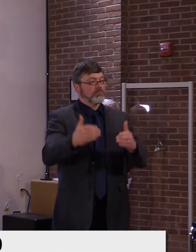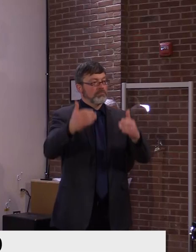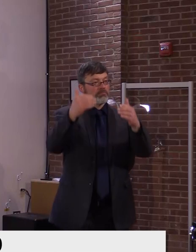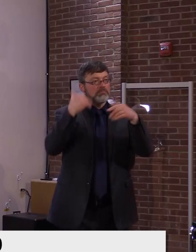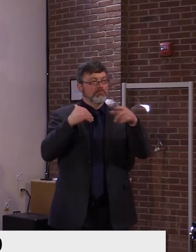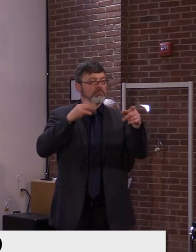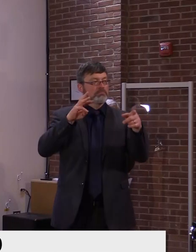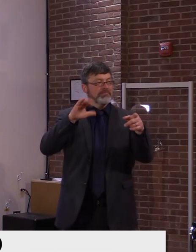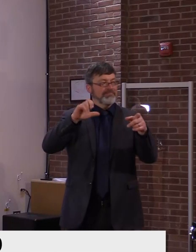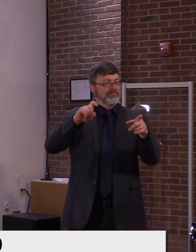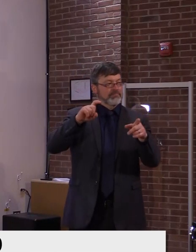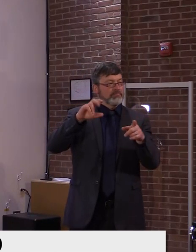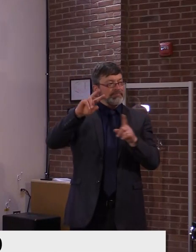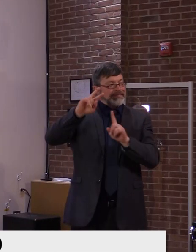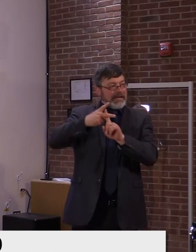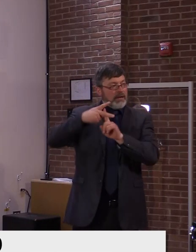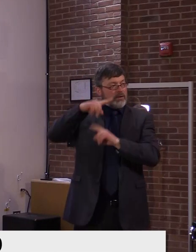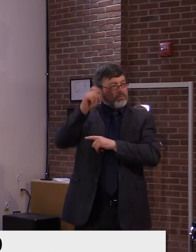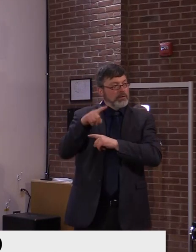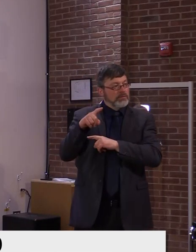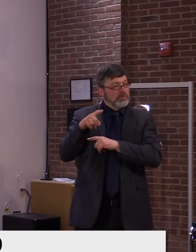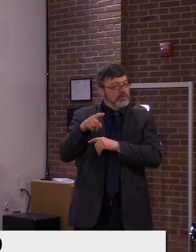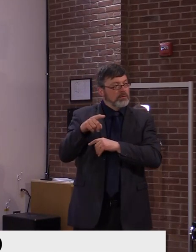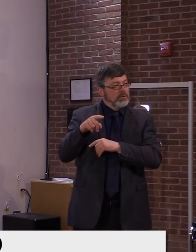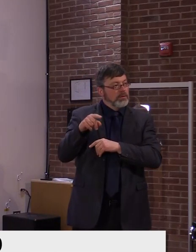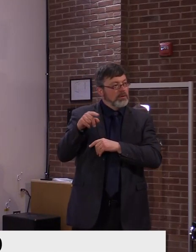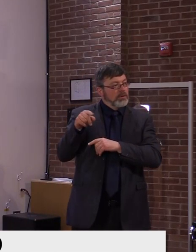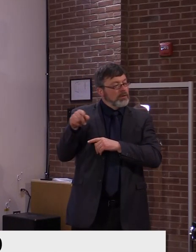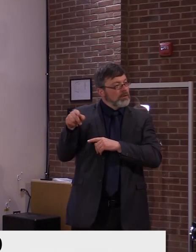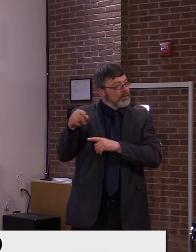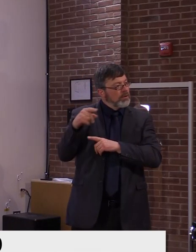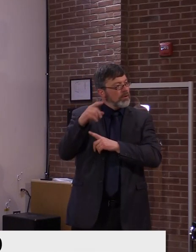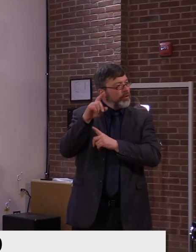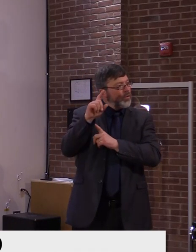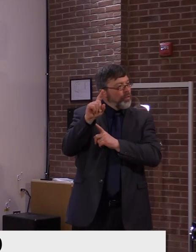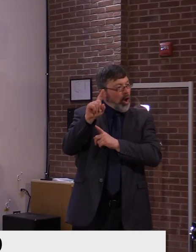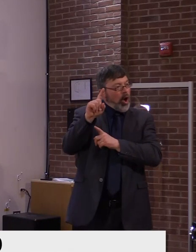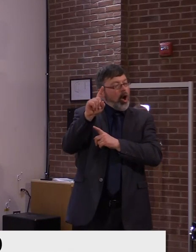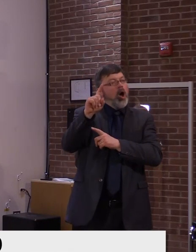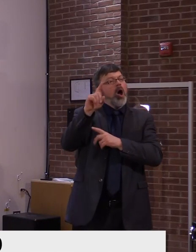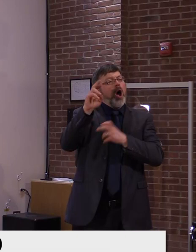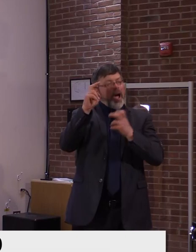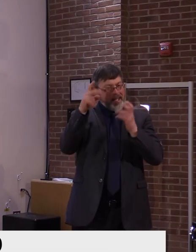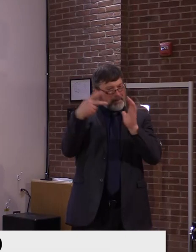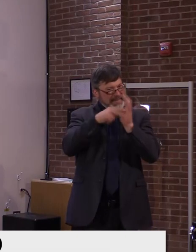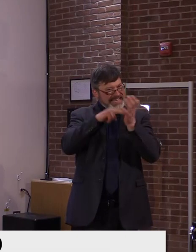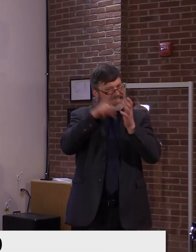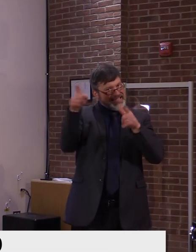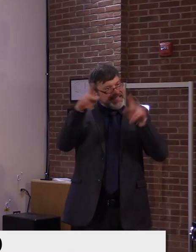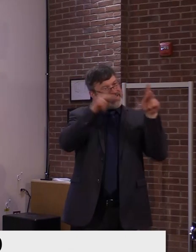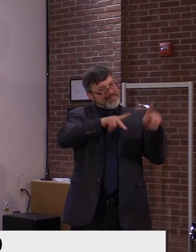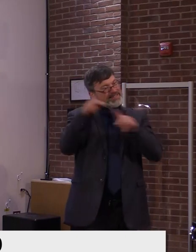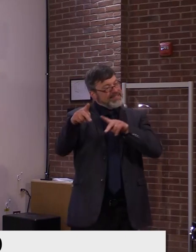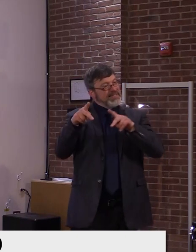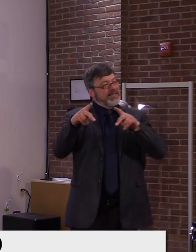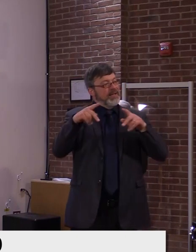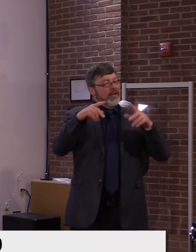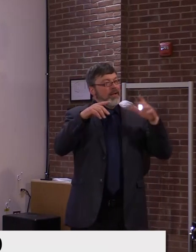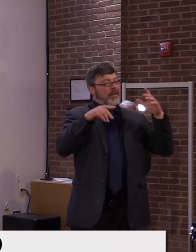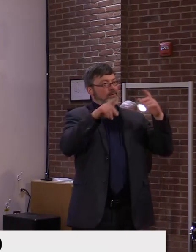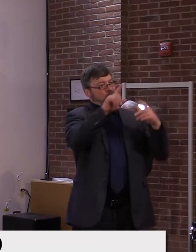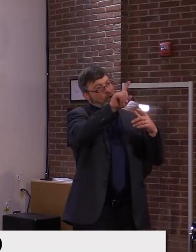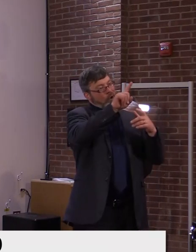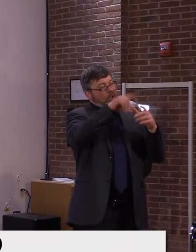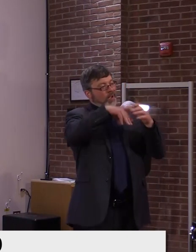to have this risk. Do you feel then that this pause by the federal government is an overreaction, or